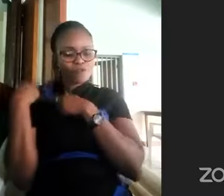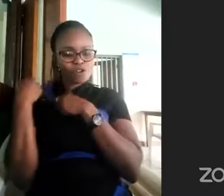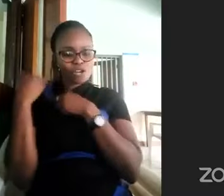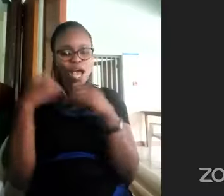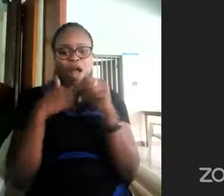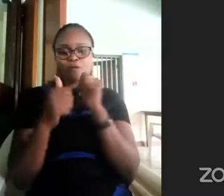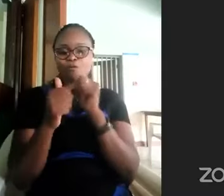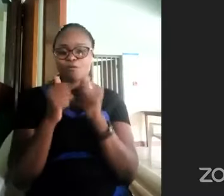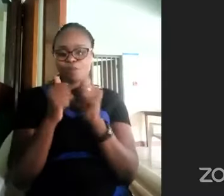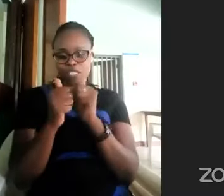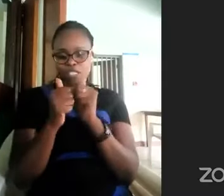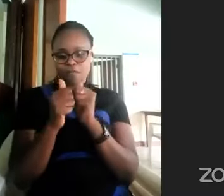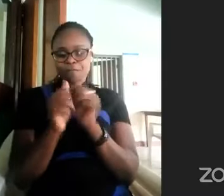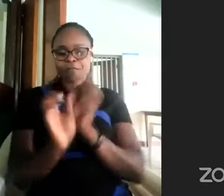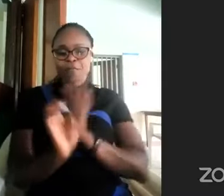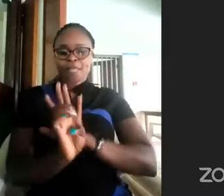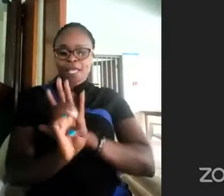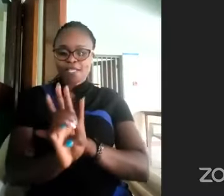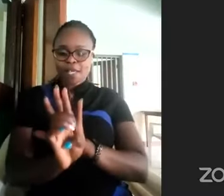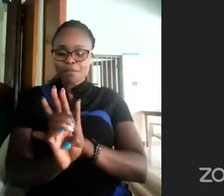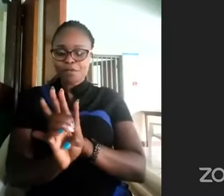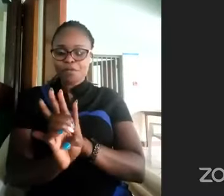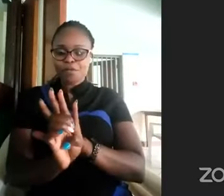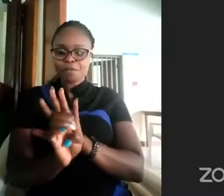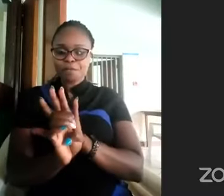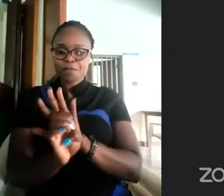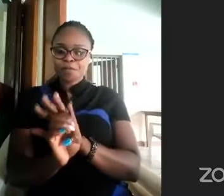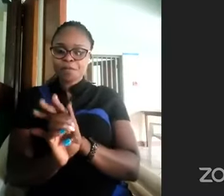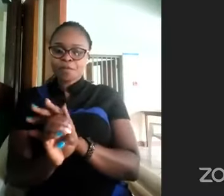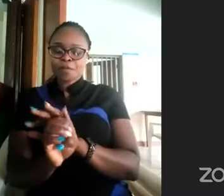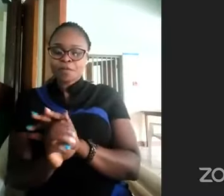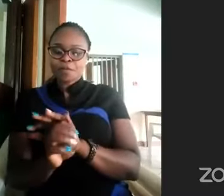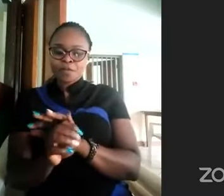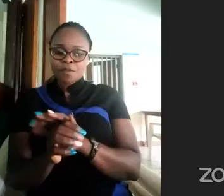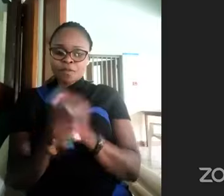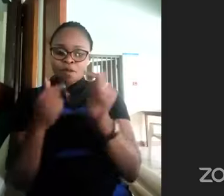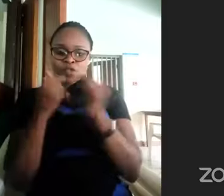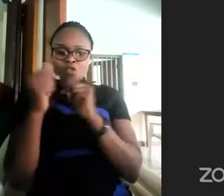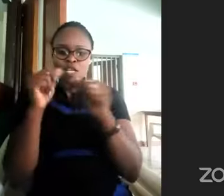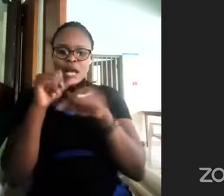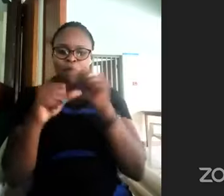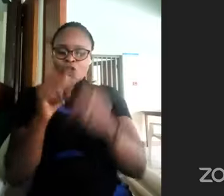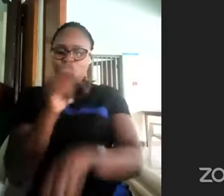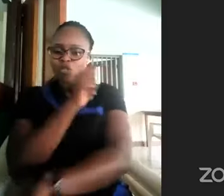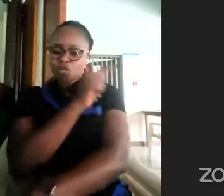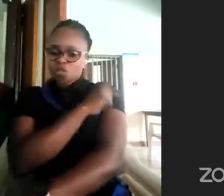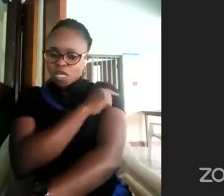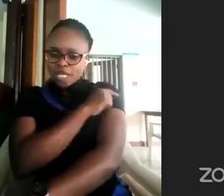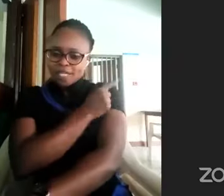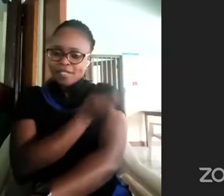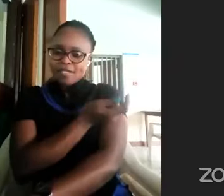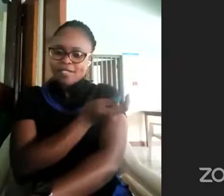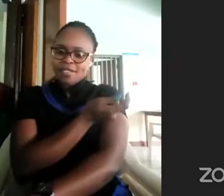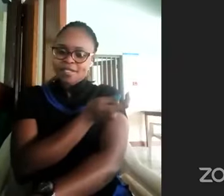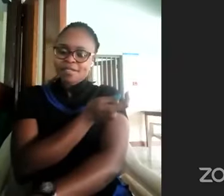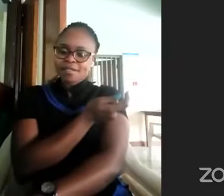example, Vera talked about maybe the toilet at the facility, but you realize most